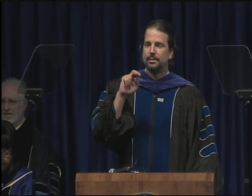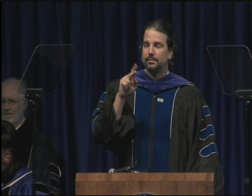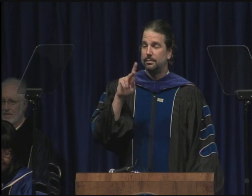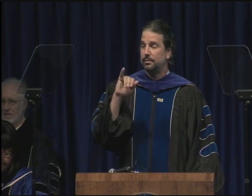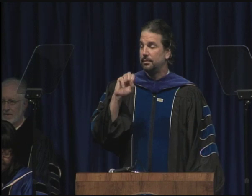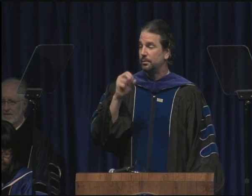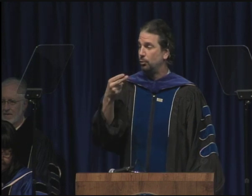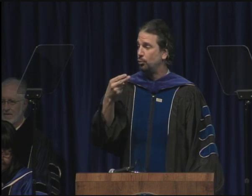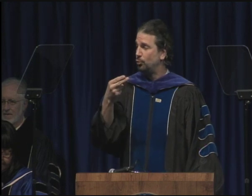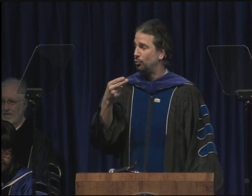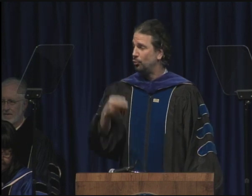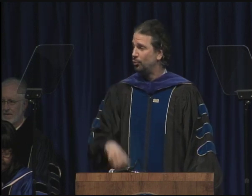Megan Kish.